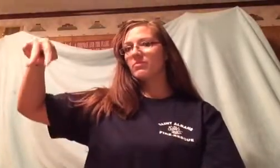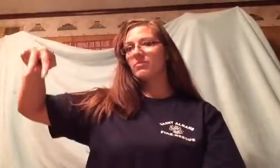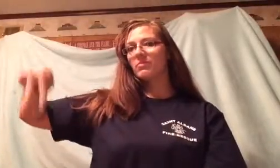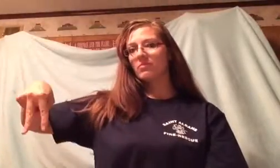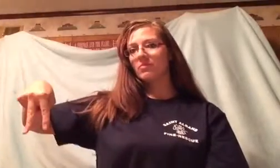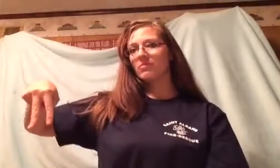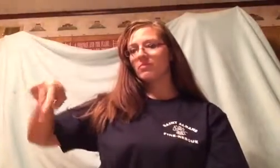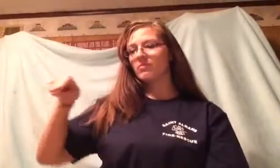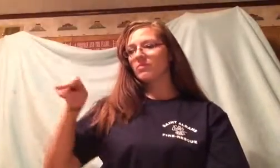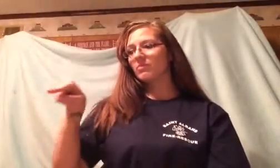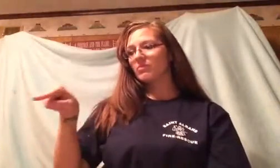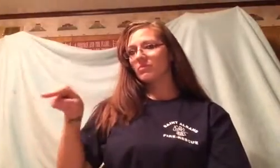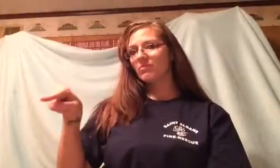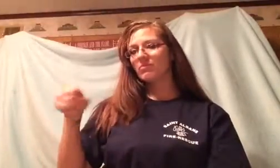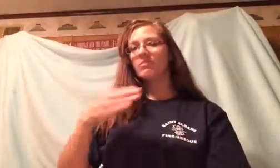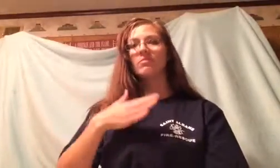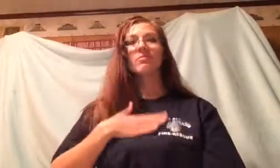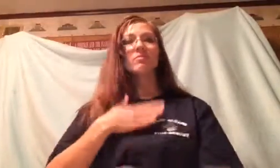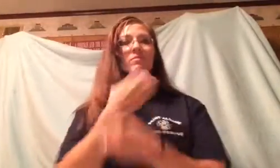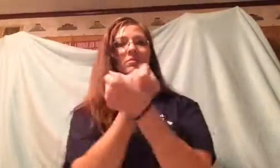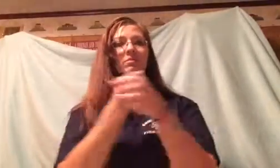Stands one who is my Savior